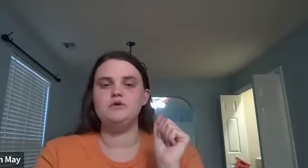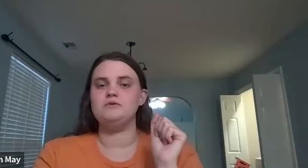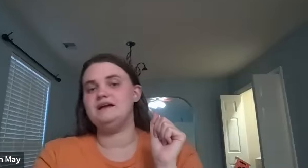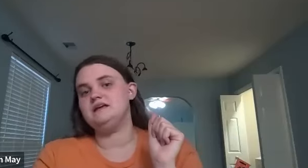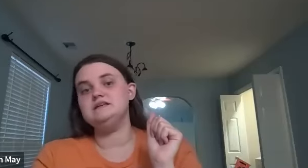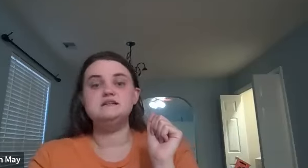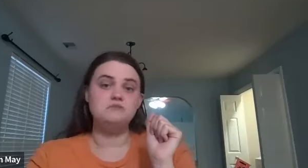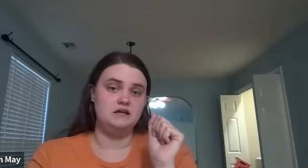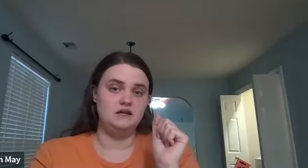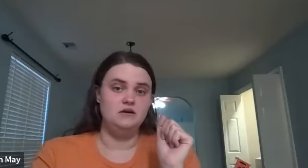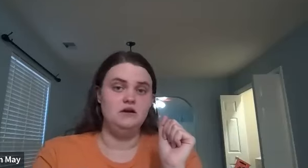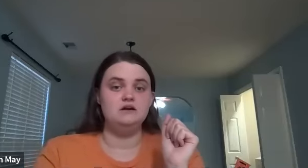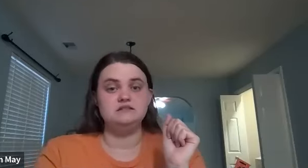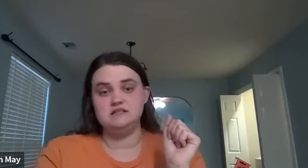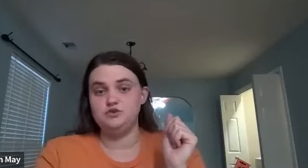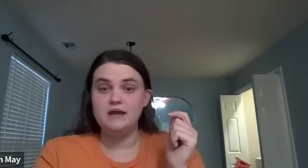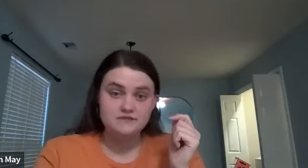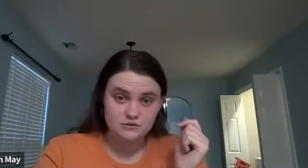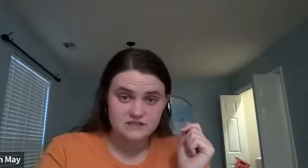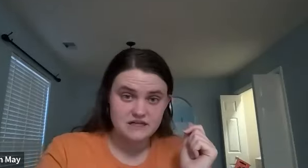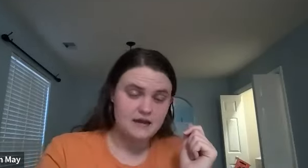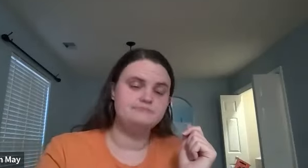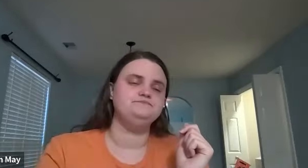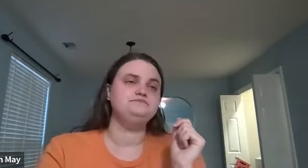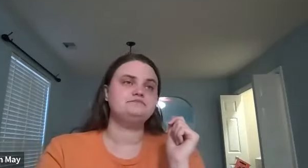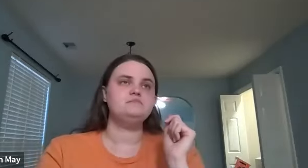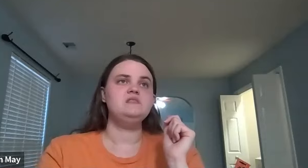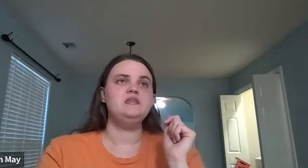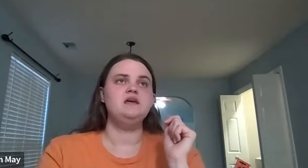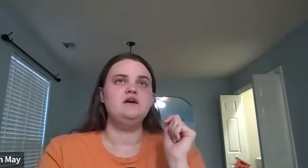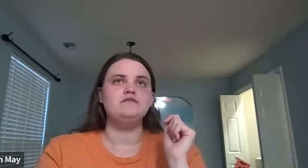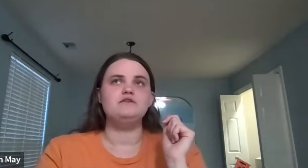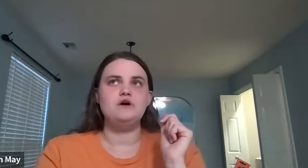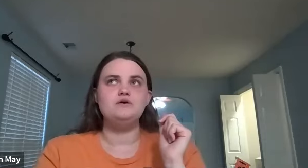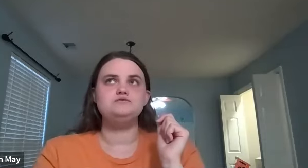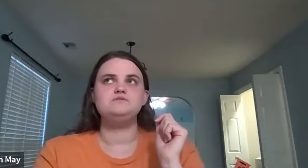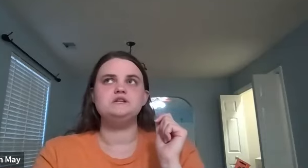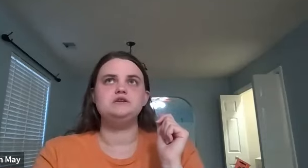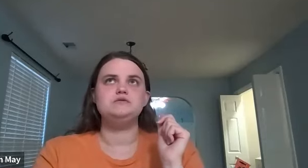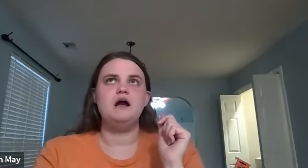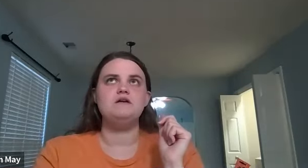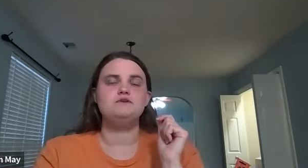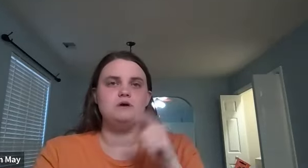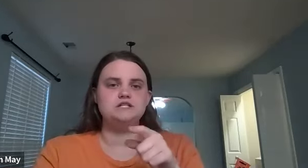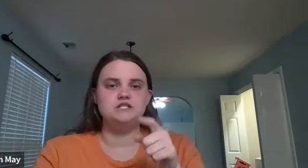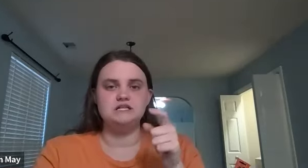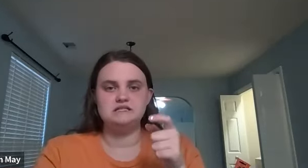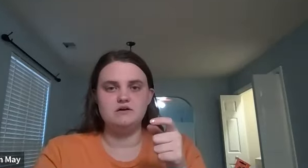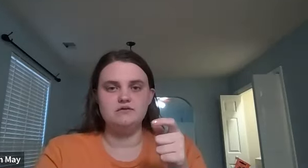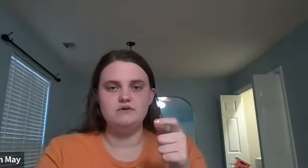for like, is it raining? Do we have school today? For those, when you have the question itself, a